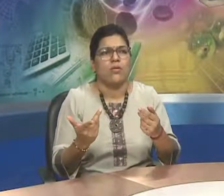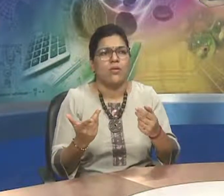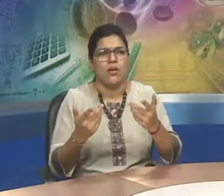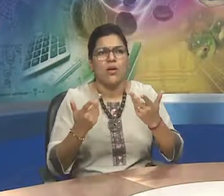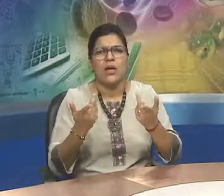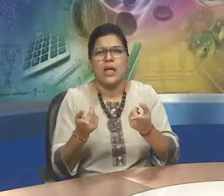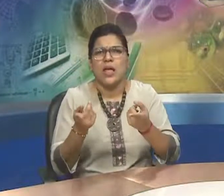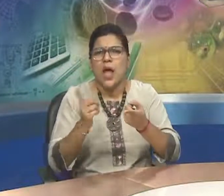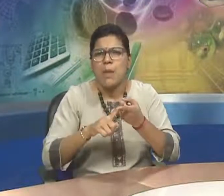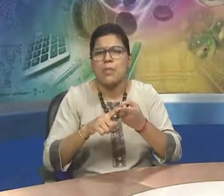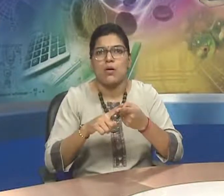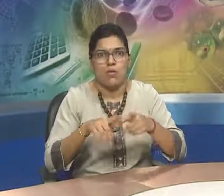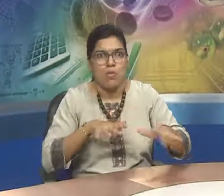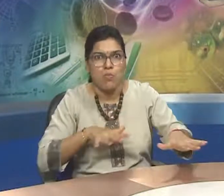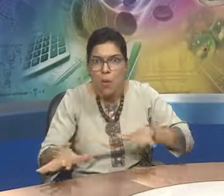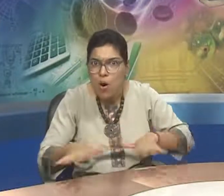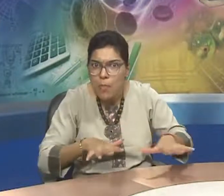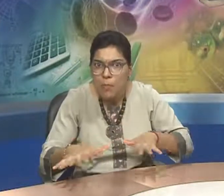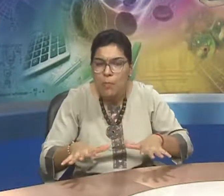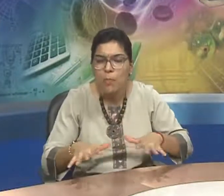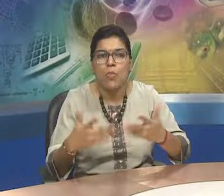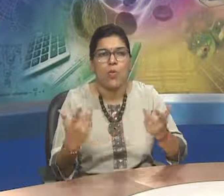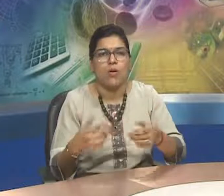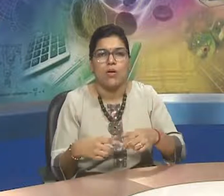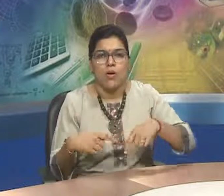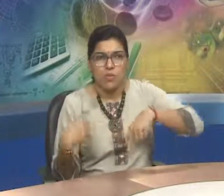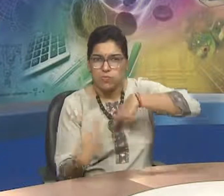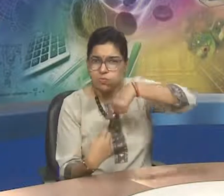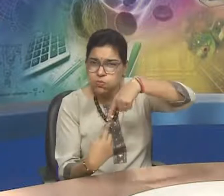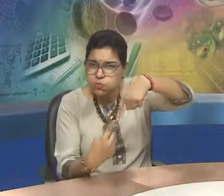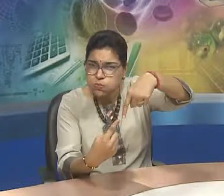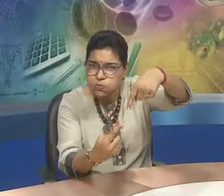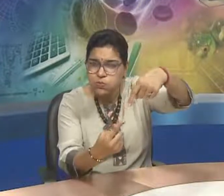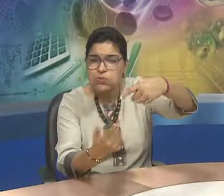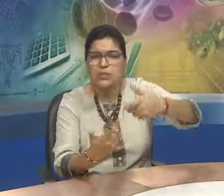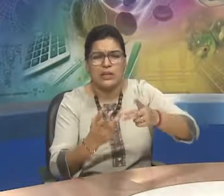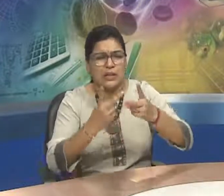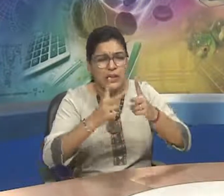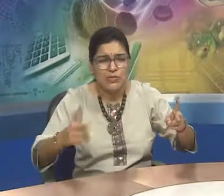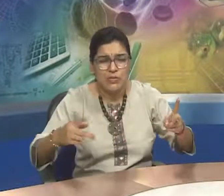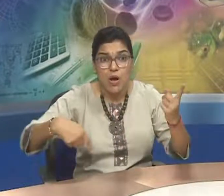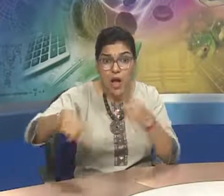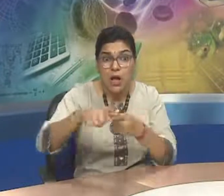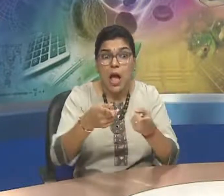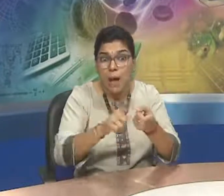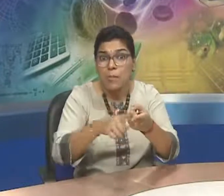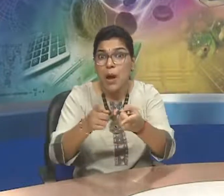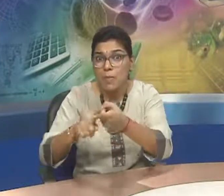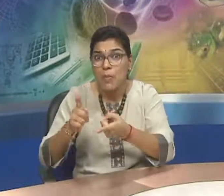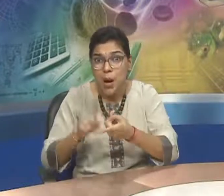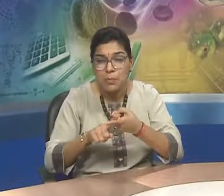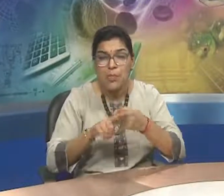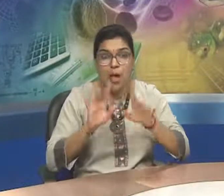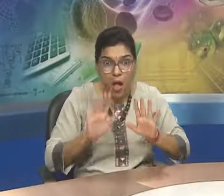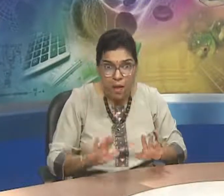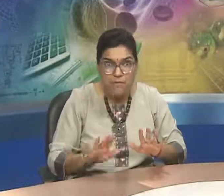or sometime when there is any earthquake, any hurricane, or